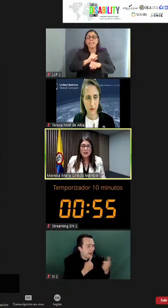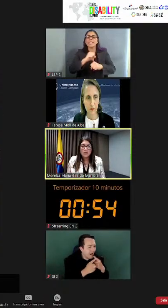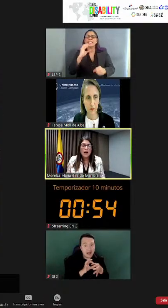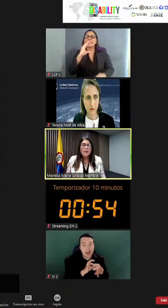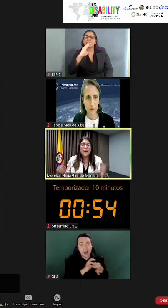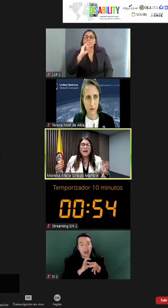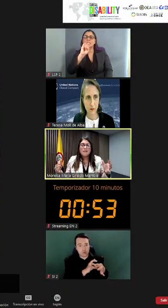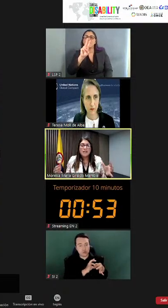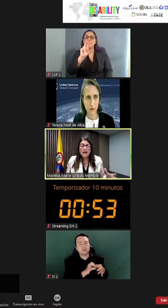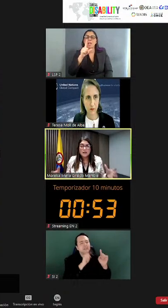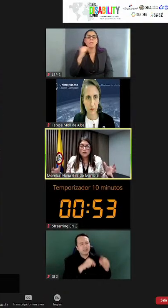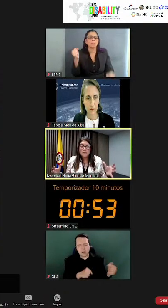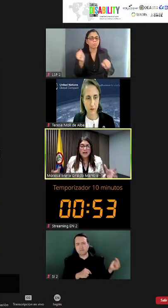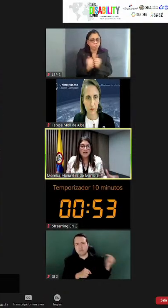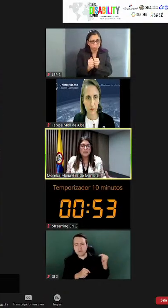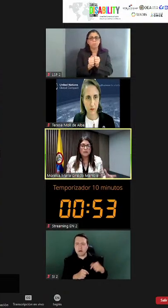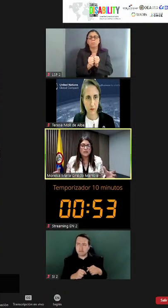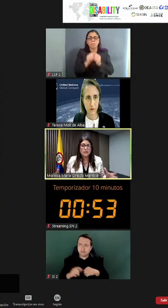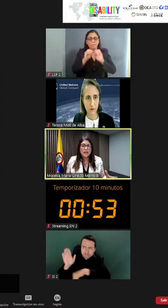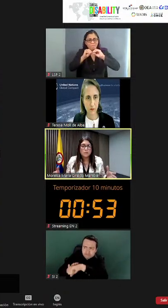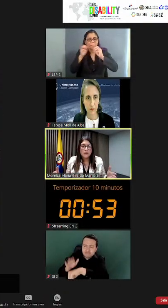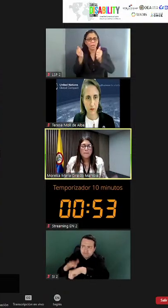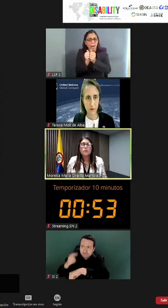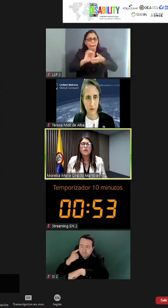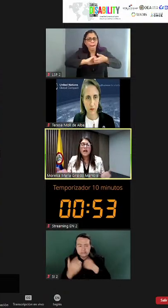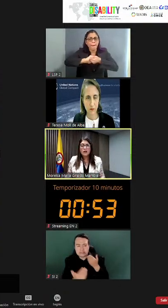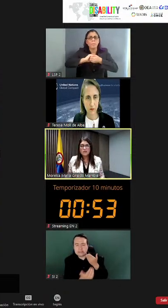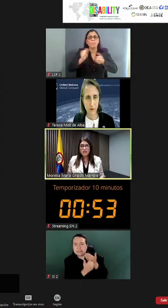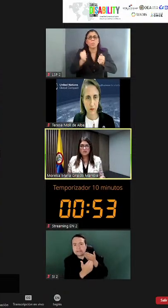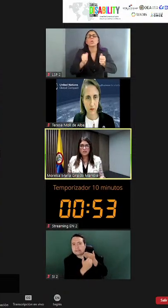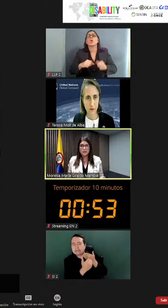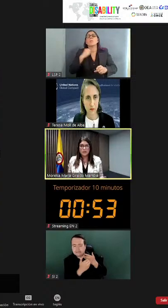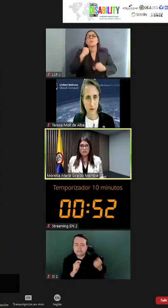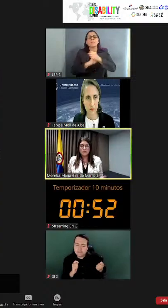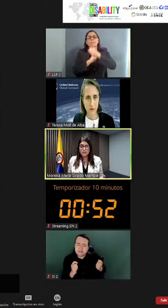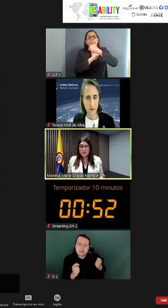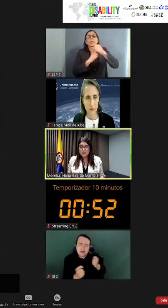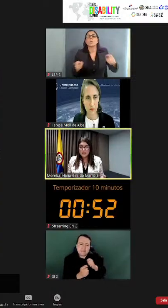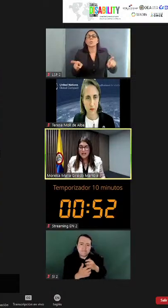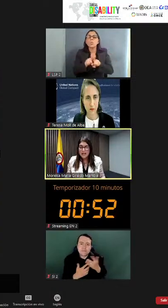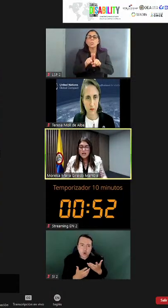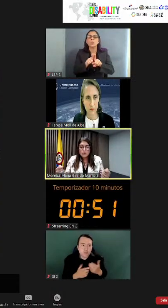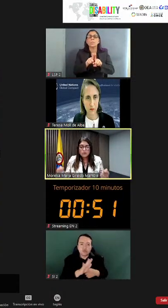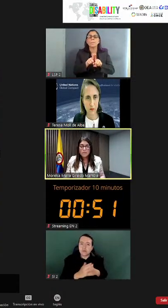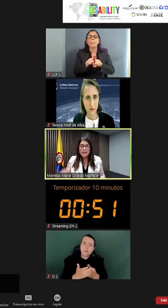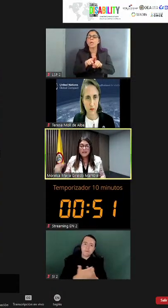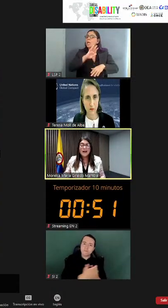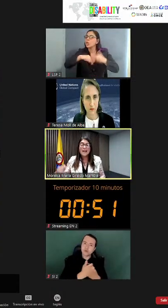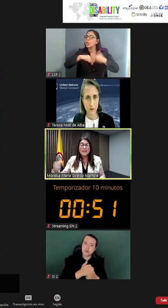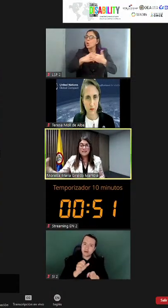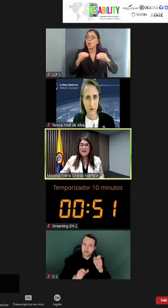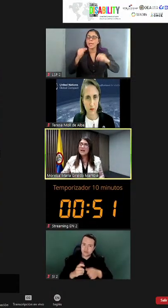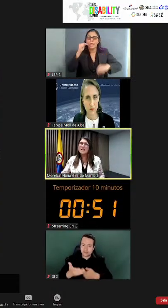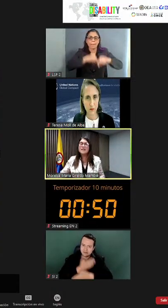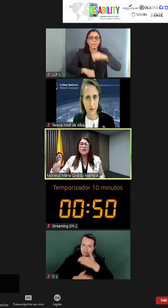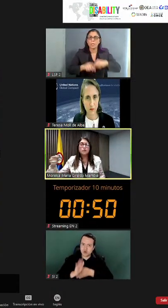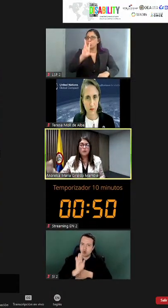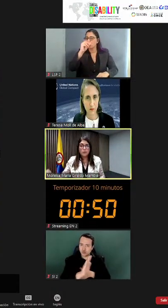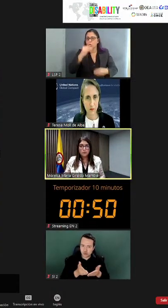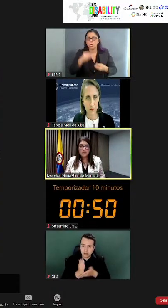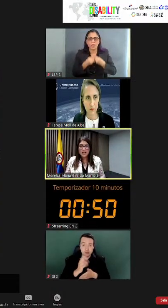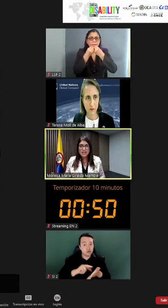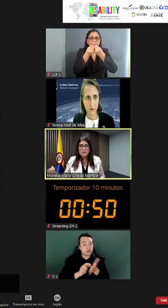ally and are great credit as well so we need to protect the rights of persons with